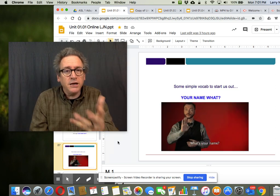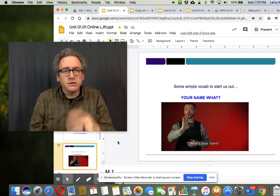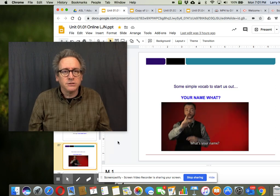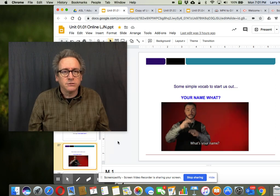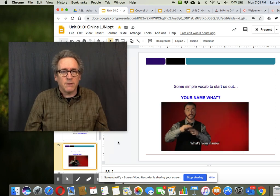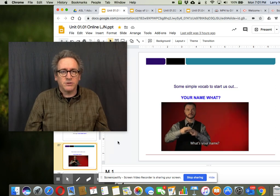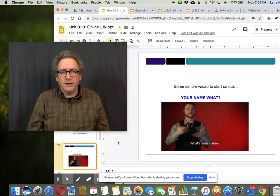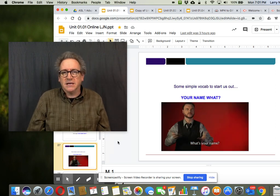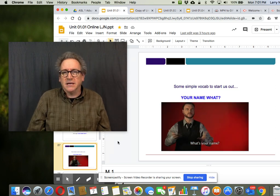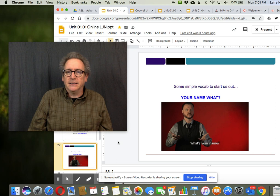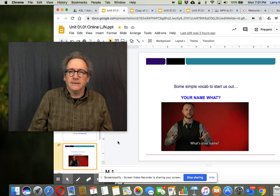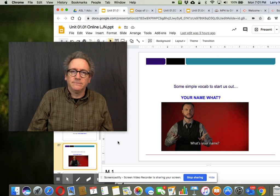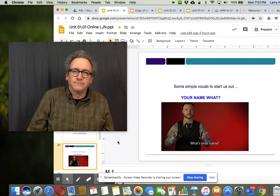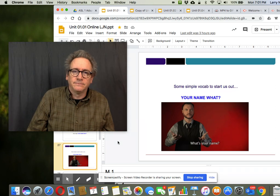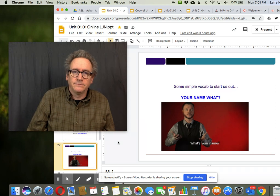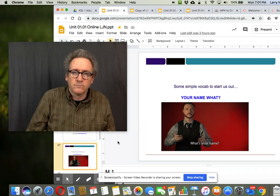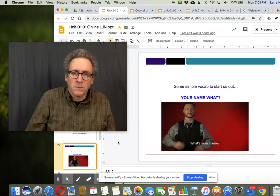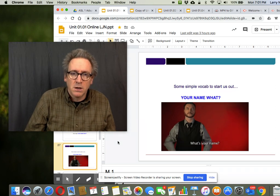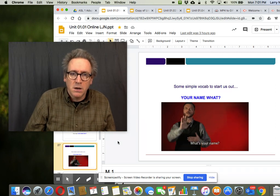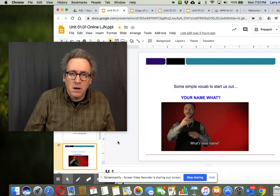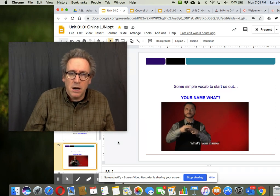And here's Robert DeMeo signing that.